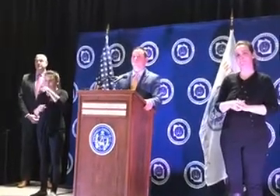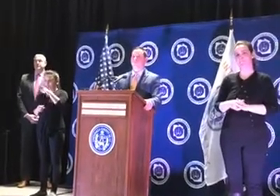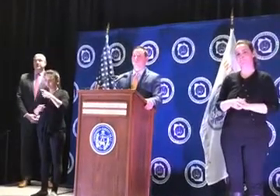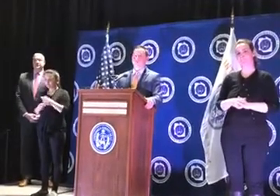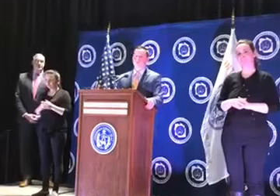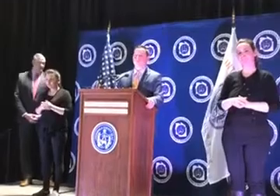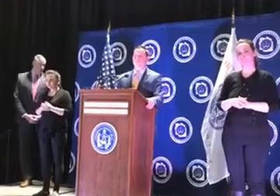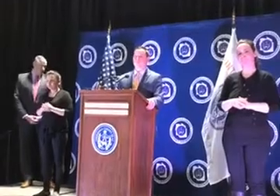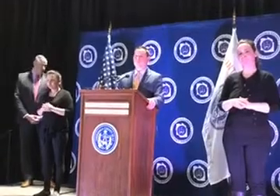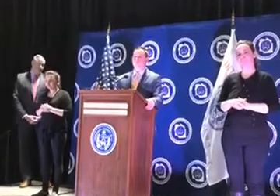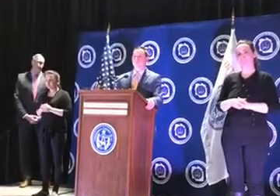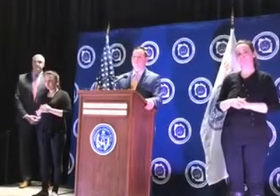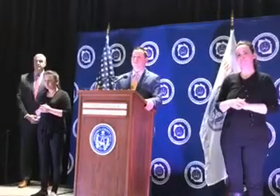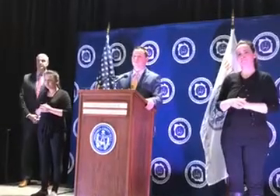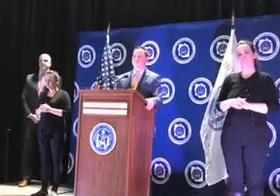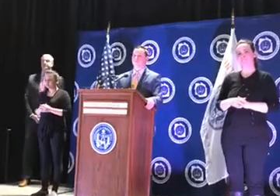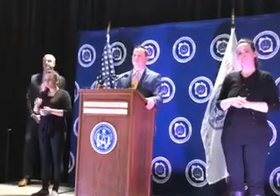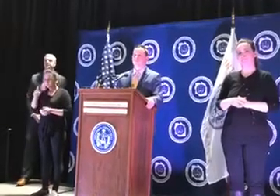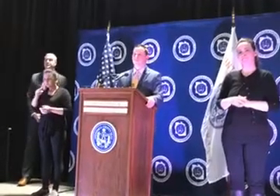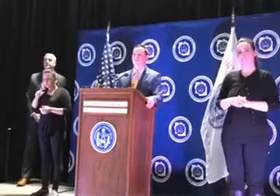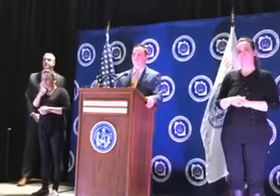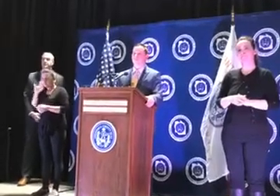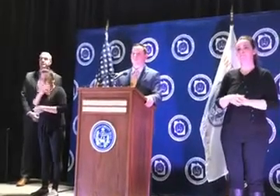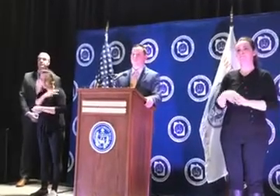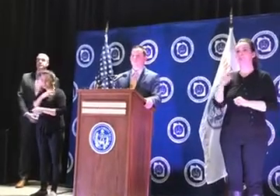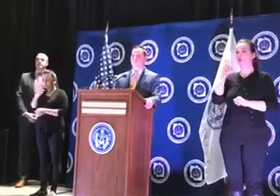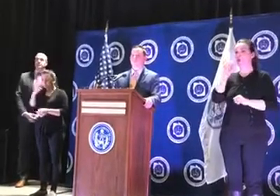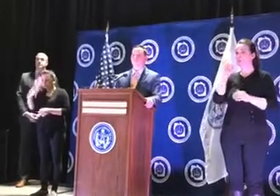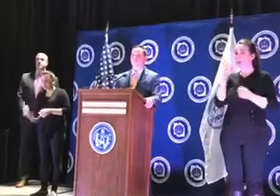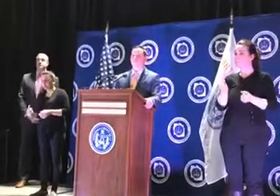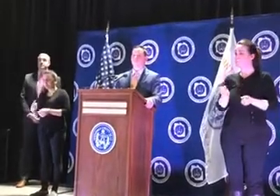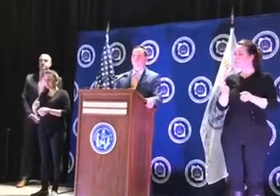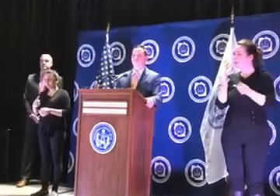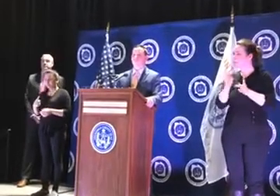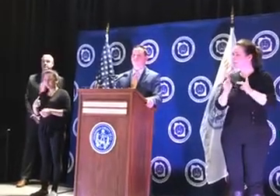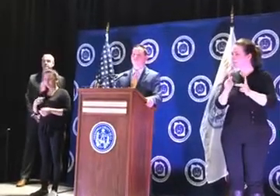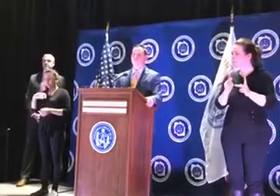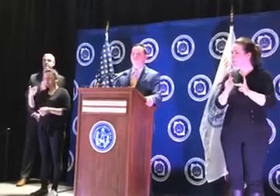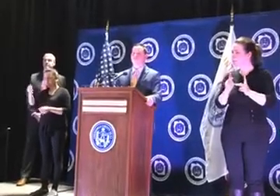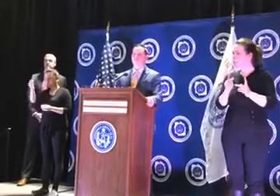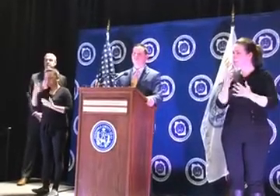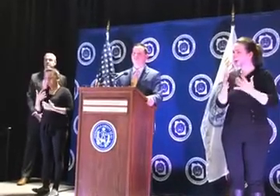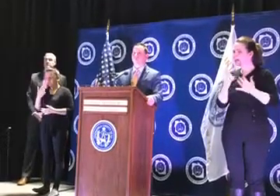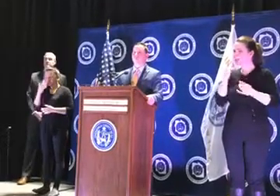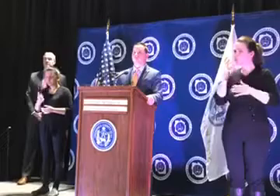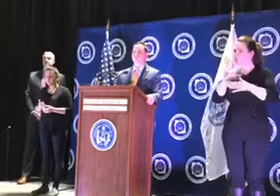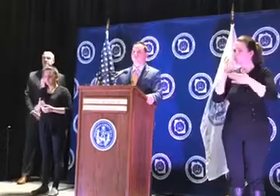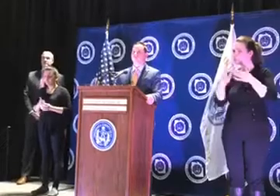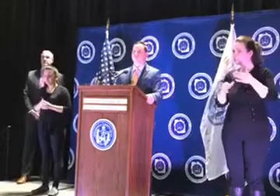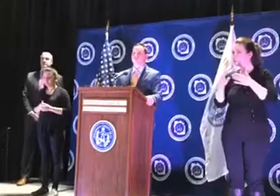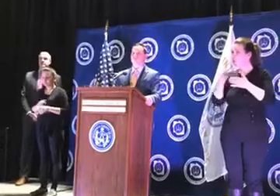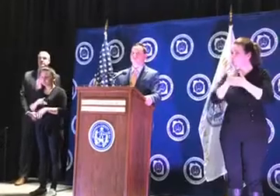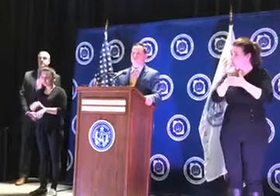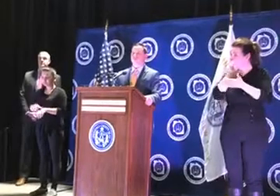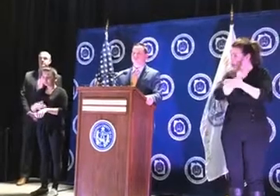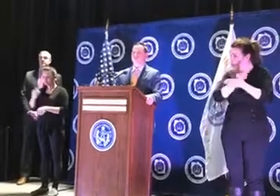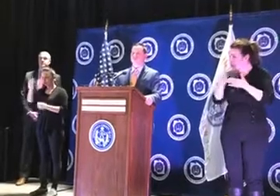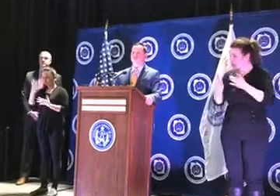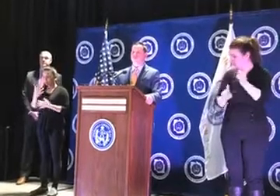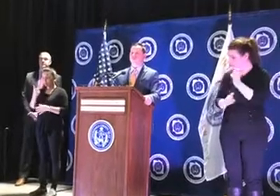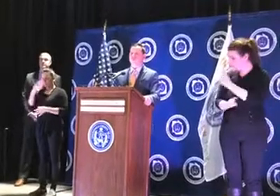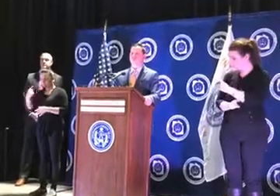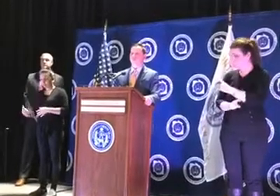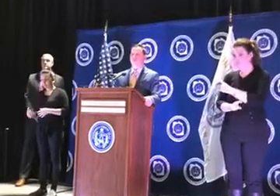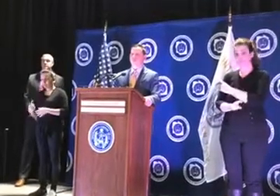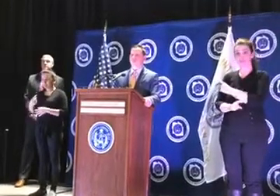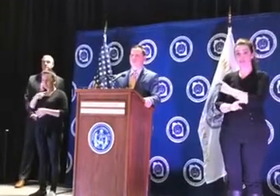results. Yeah. If that's the case, and I have no reason to believe that it's not, who's lying about that? What